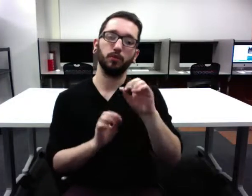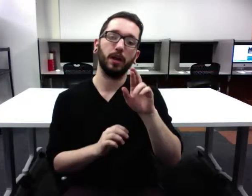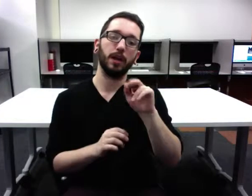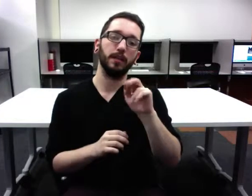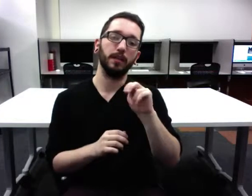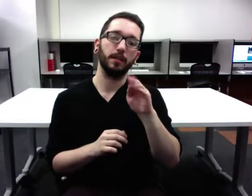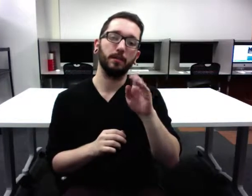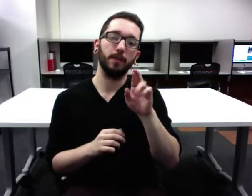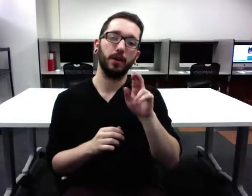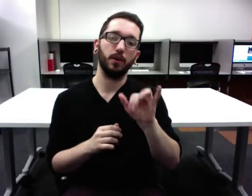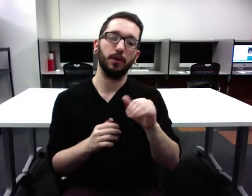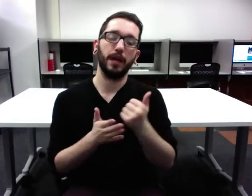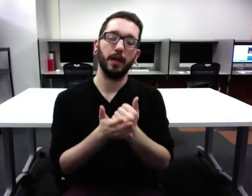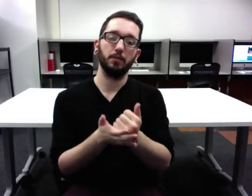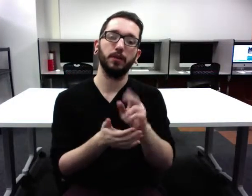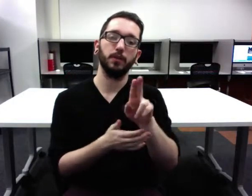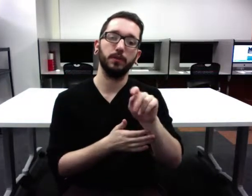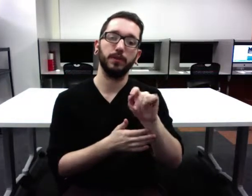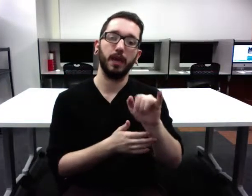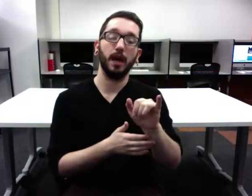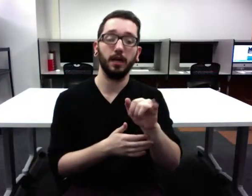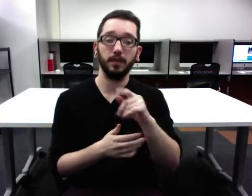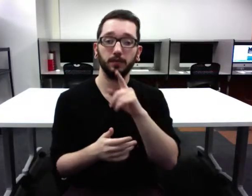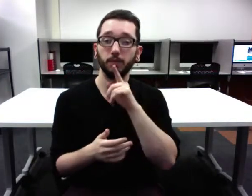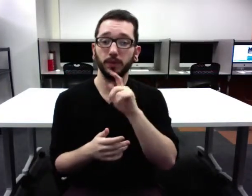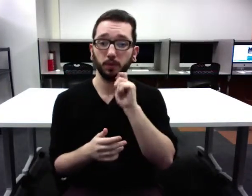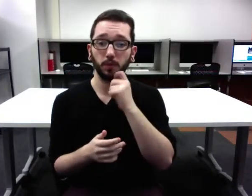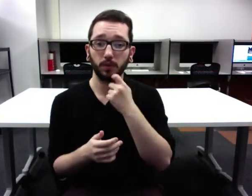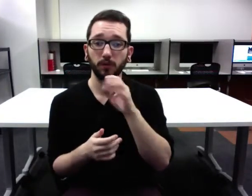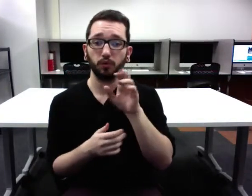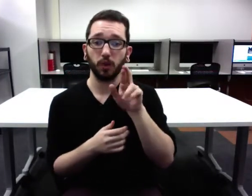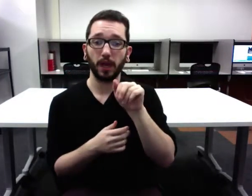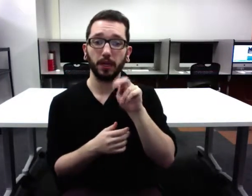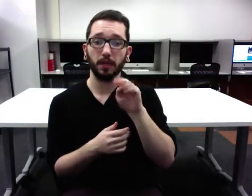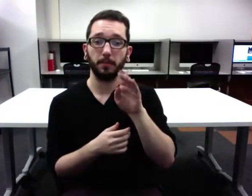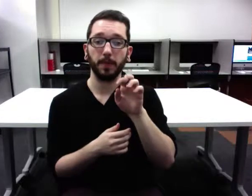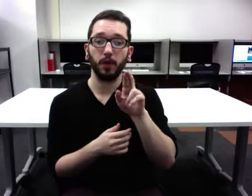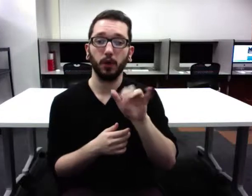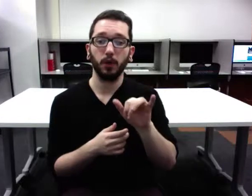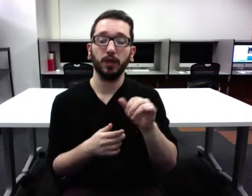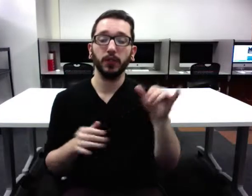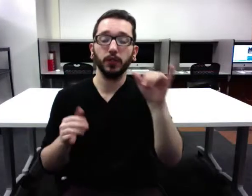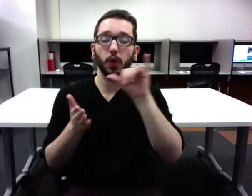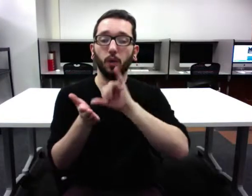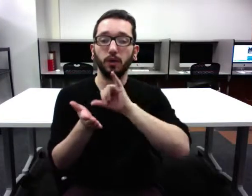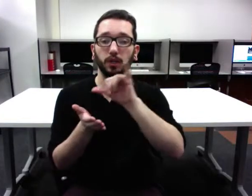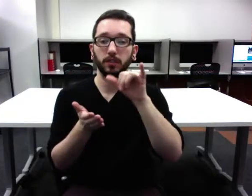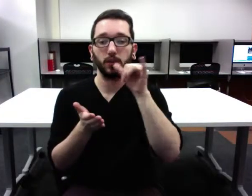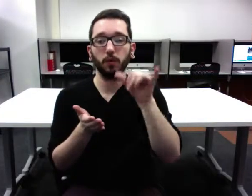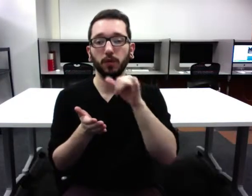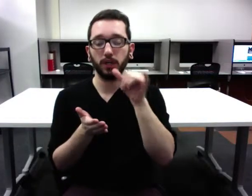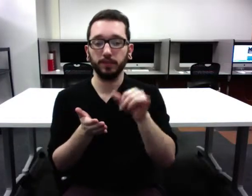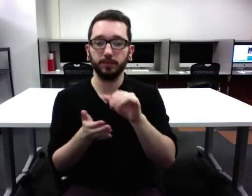tract infections, and we're doing research on cranberry, doing research on yogurt as a probiotic. For people